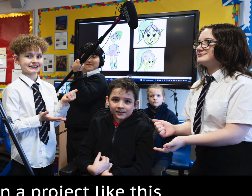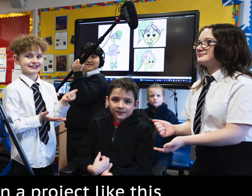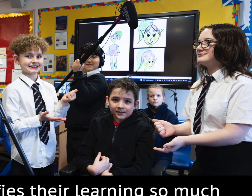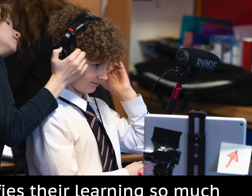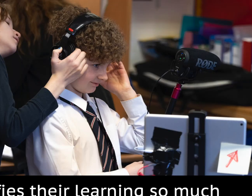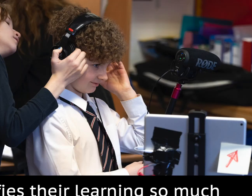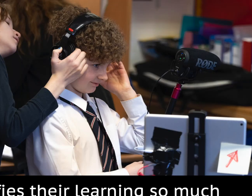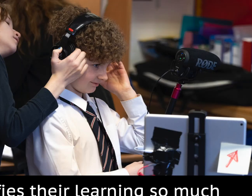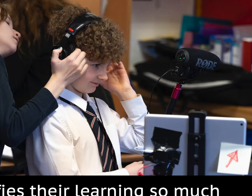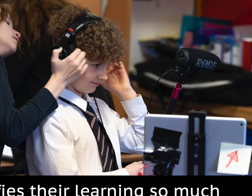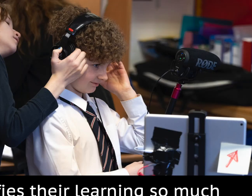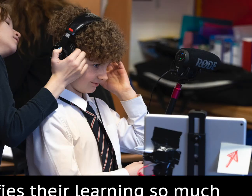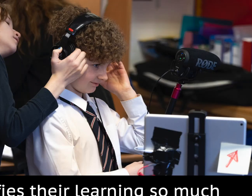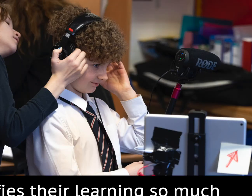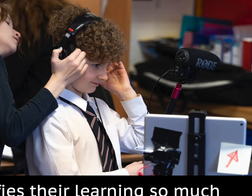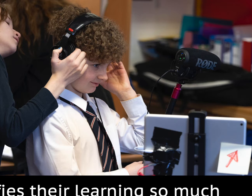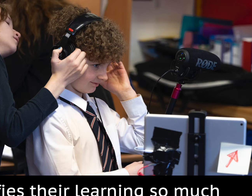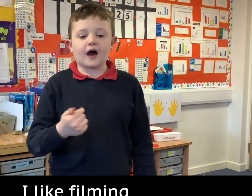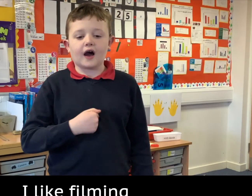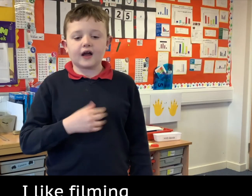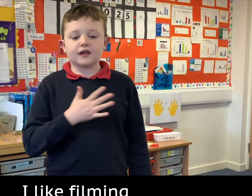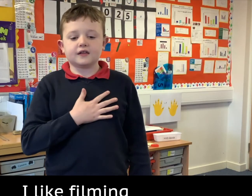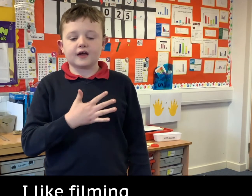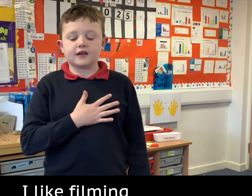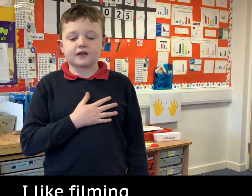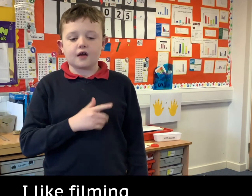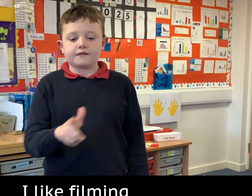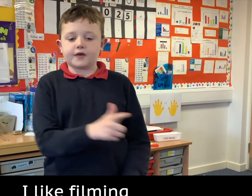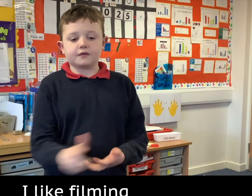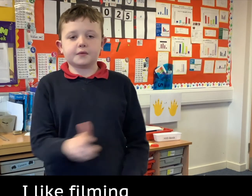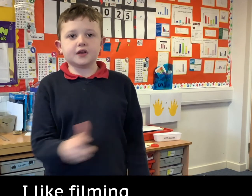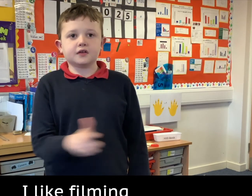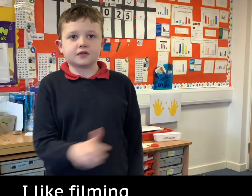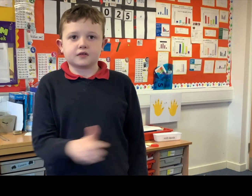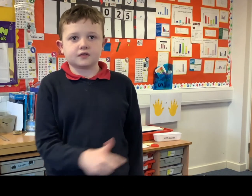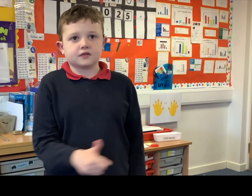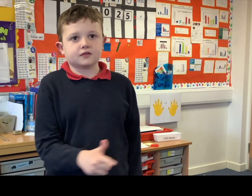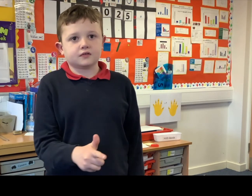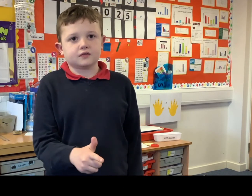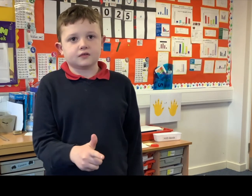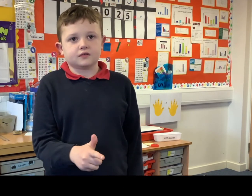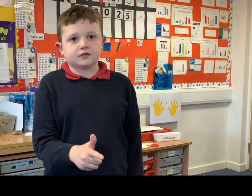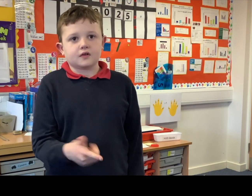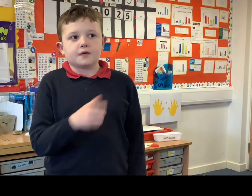this intensifies their learning so much. I like filming